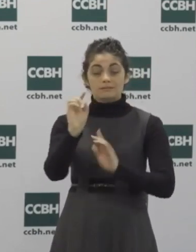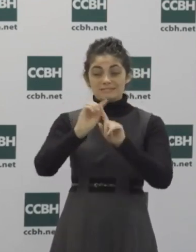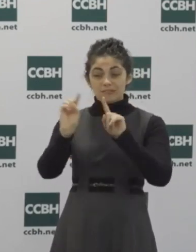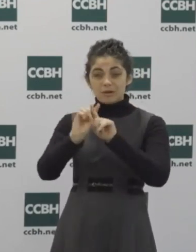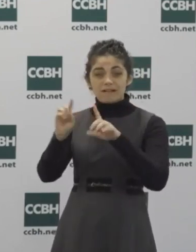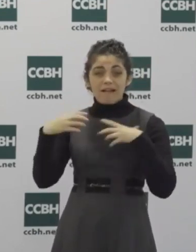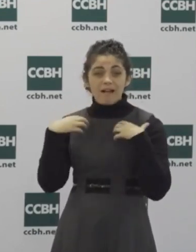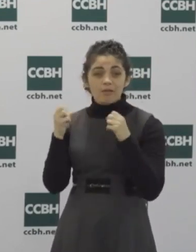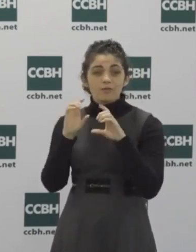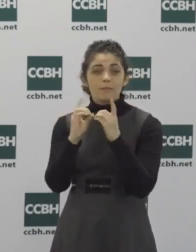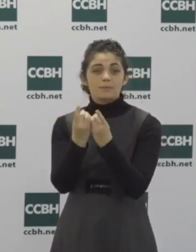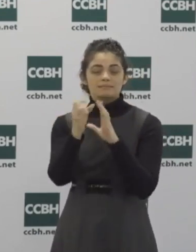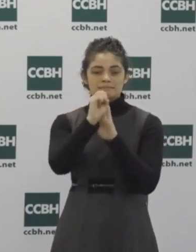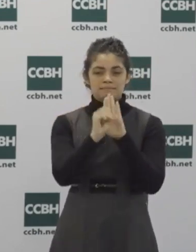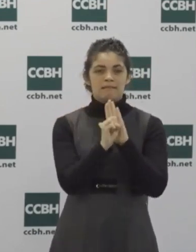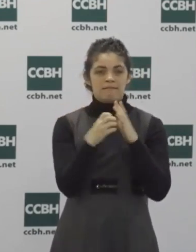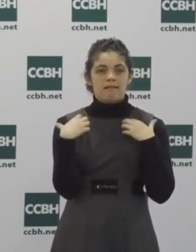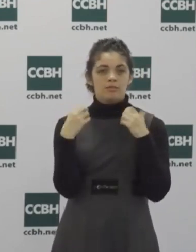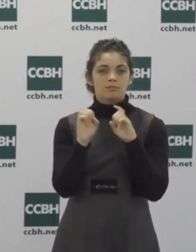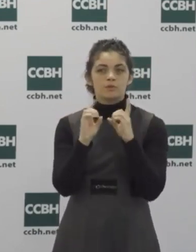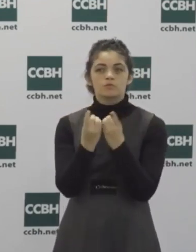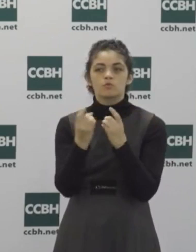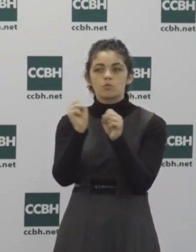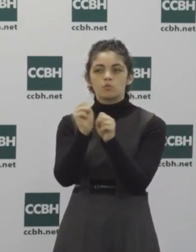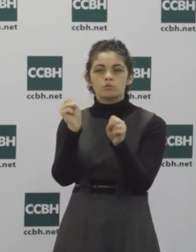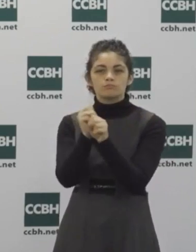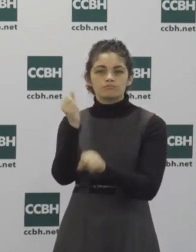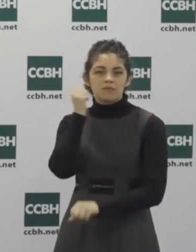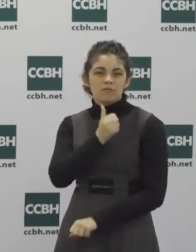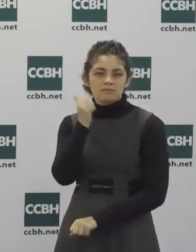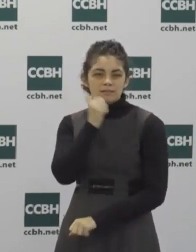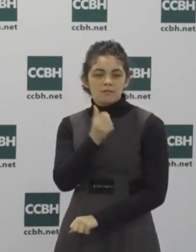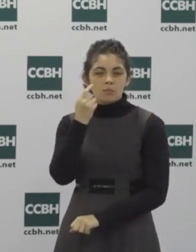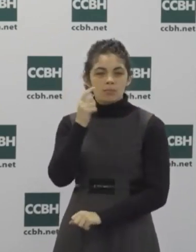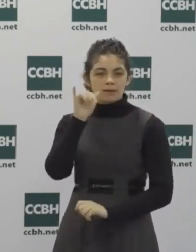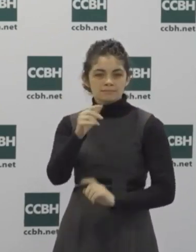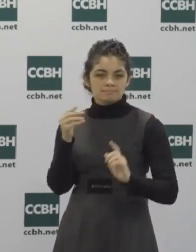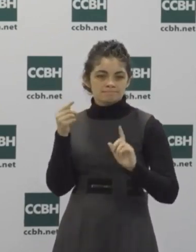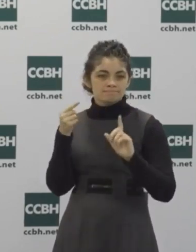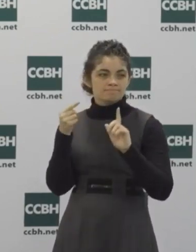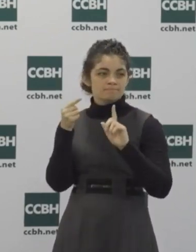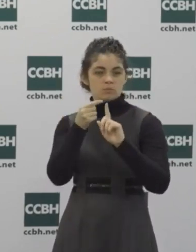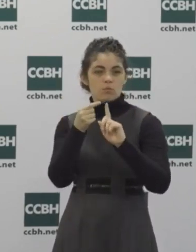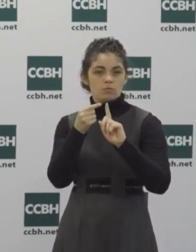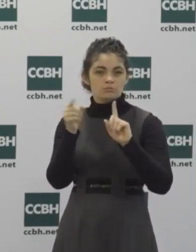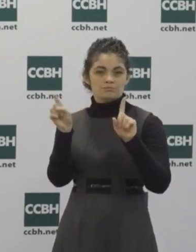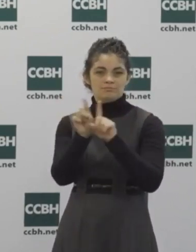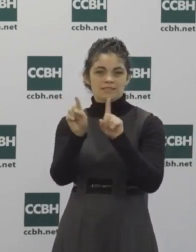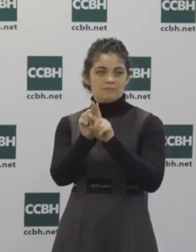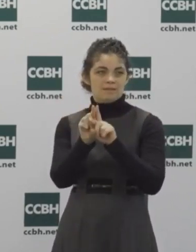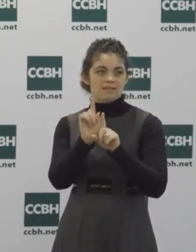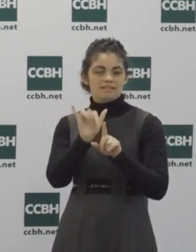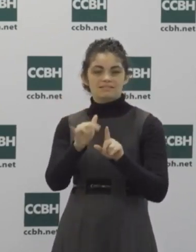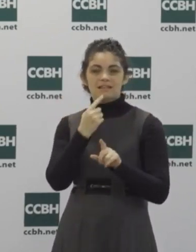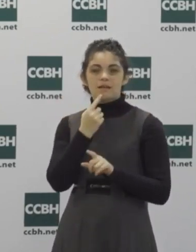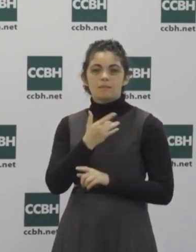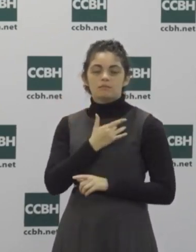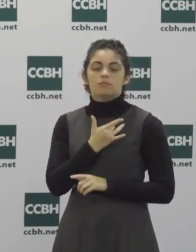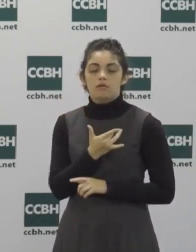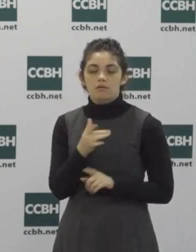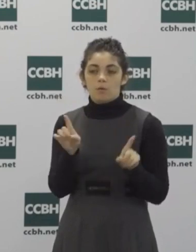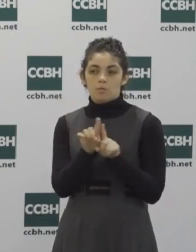departments, state health department, who are working every day with that very caring soul and approach to